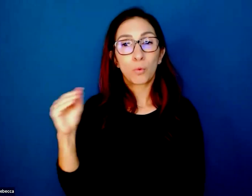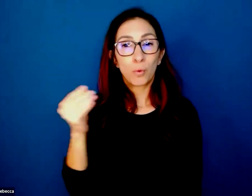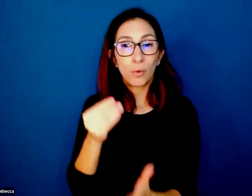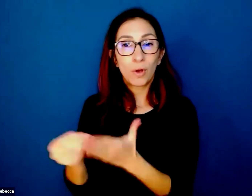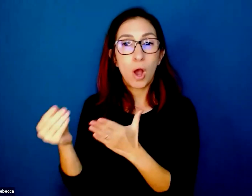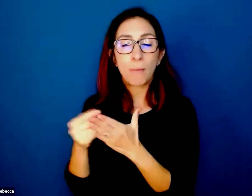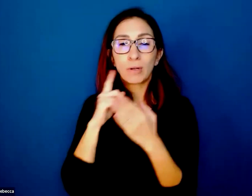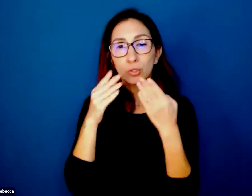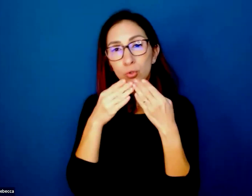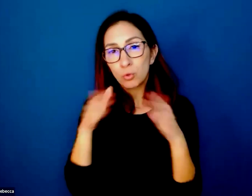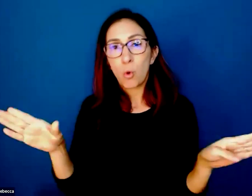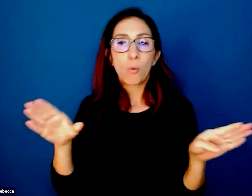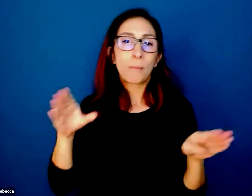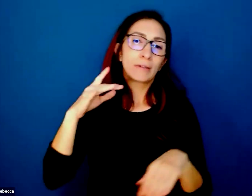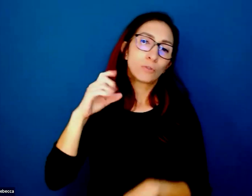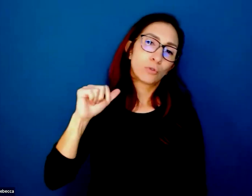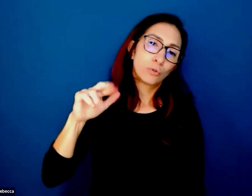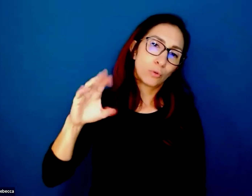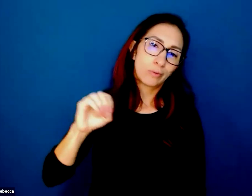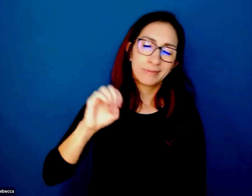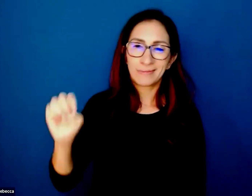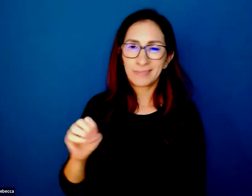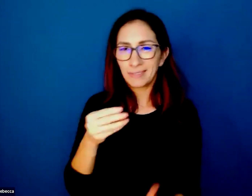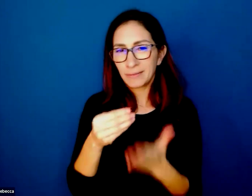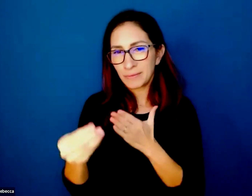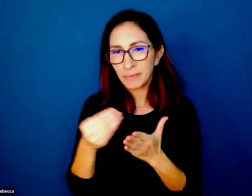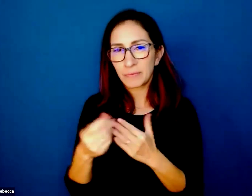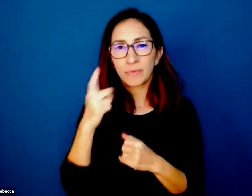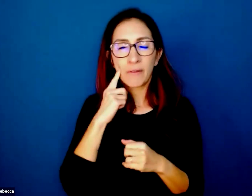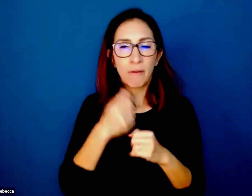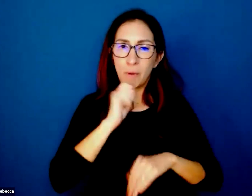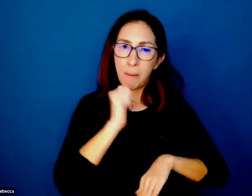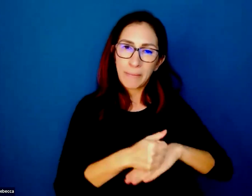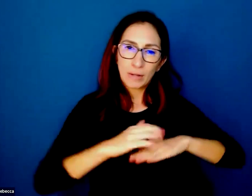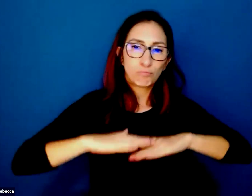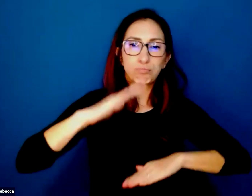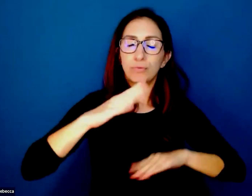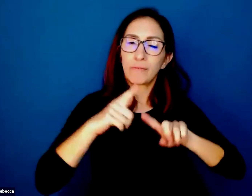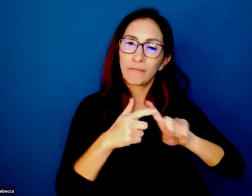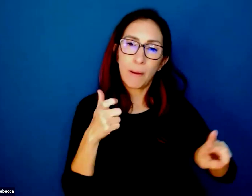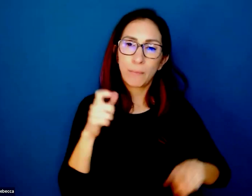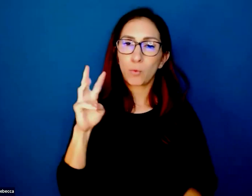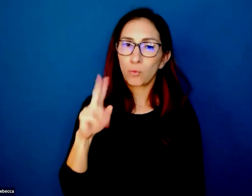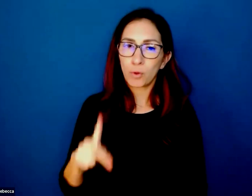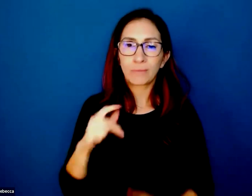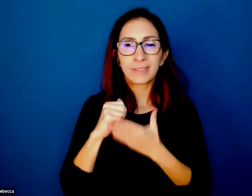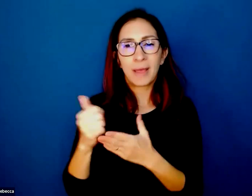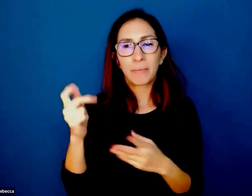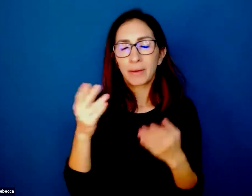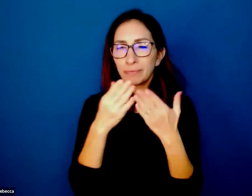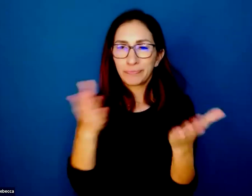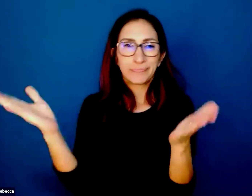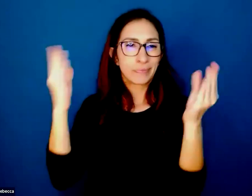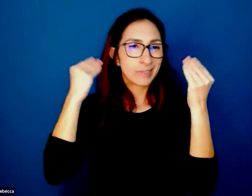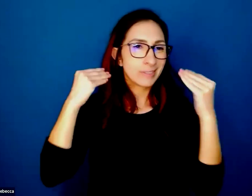WordPress, helping merchants worldwide sell, manage, and grow their businesses. Gold sponsors, Ally